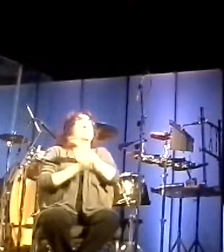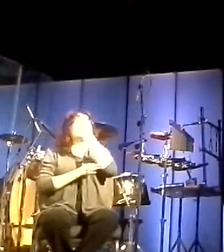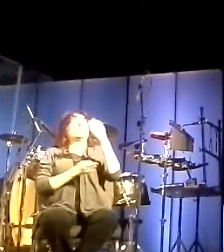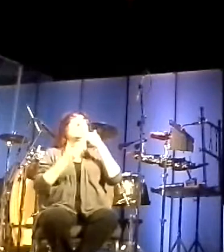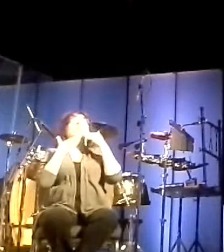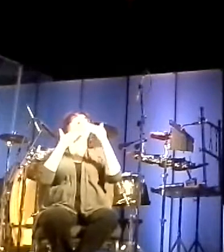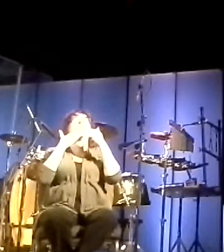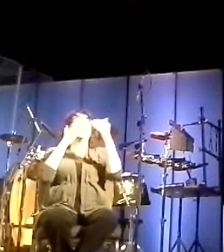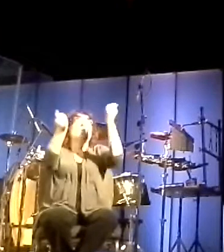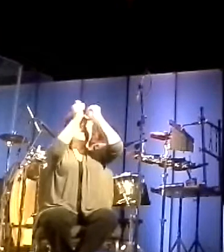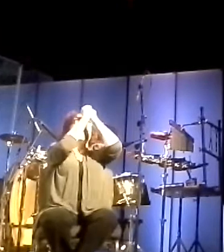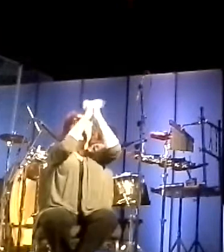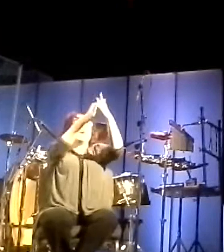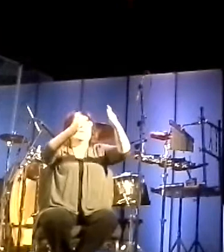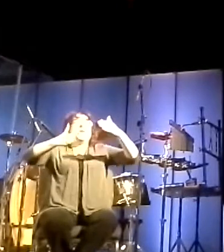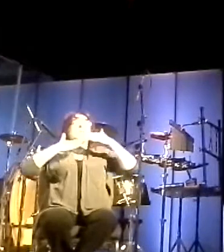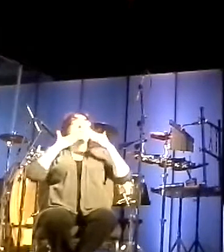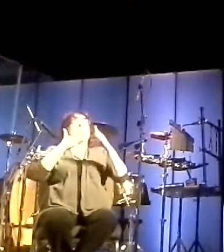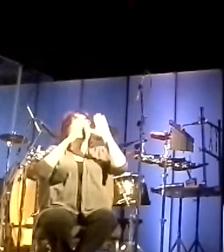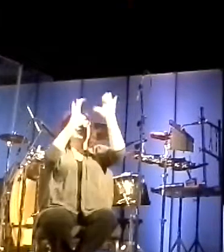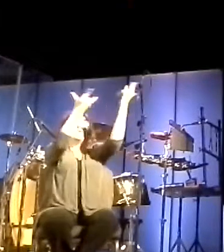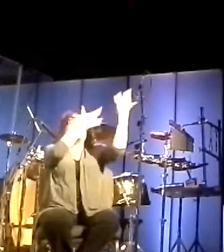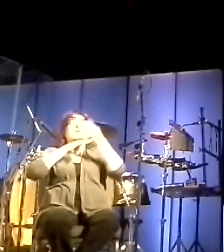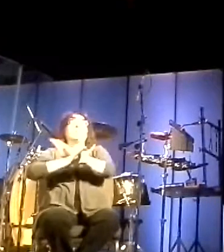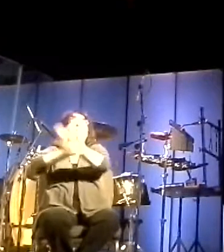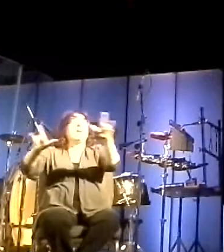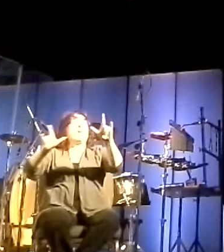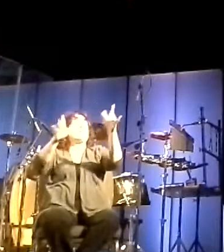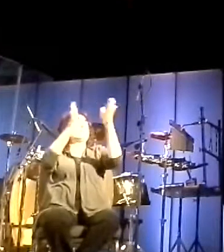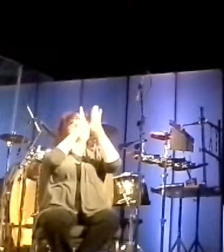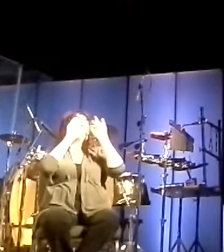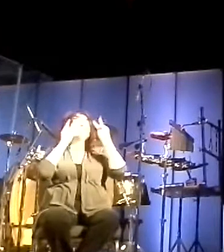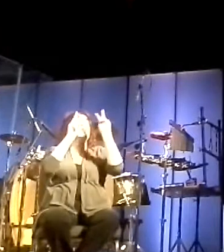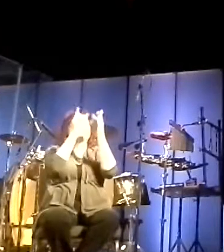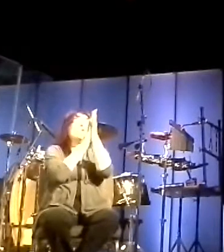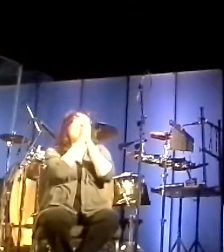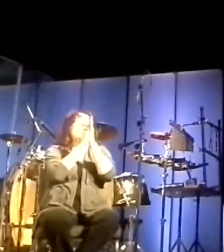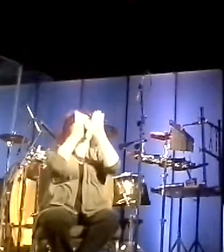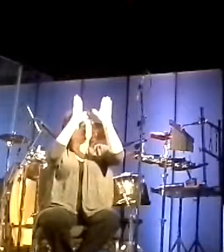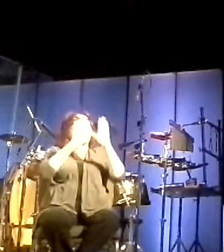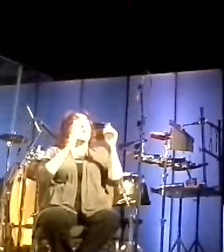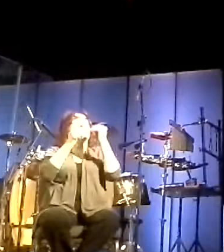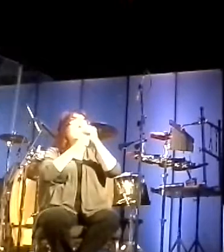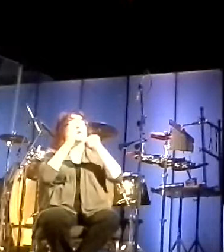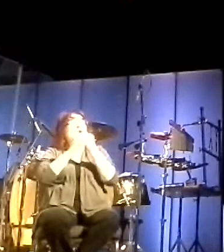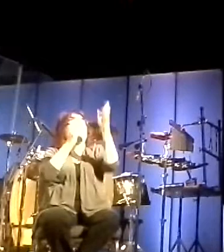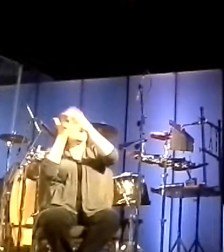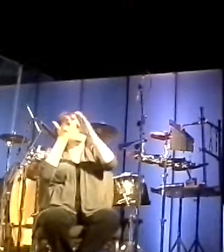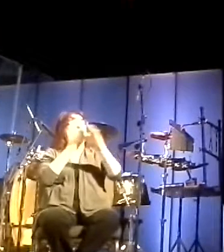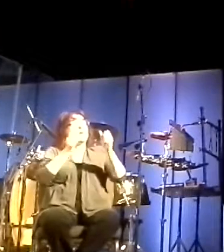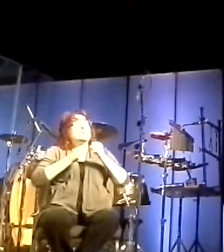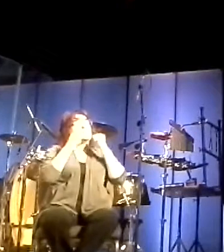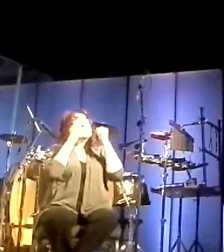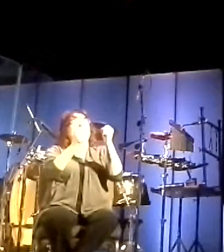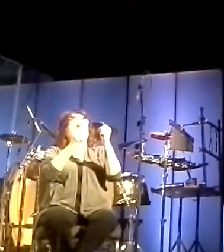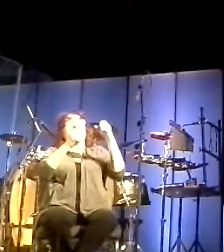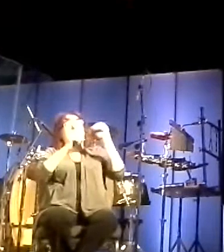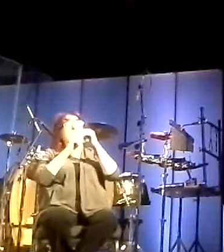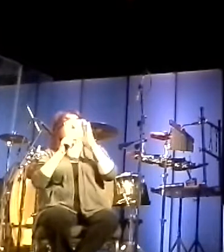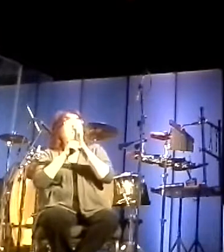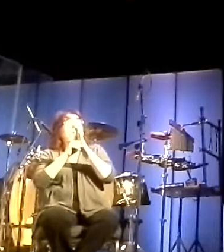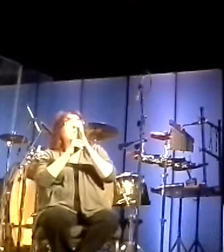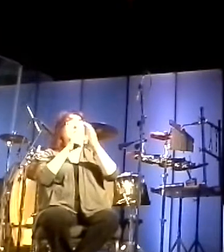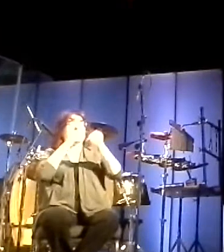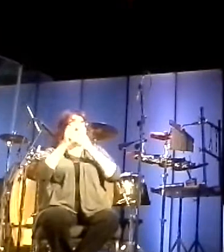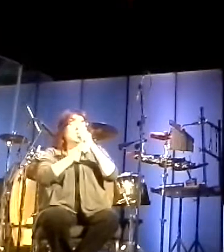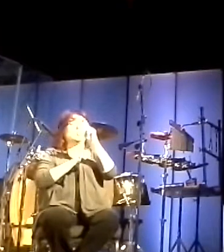thank you for that. And Father, we thank you for your great love for us. We look forward to an amazing year in your grace, amazing year in your strength, and great impact. We give